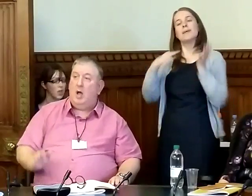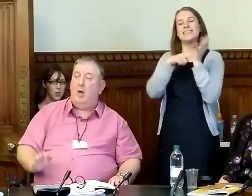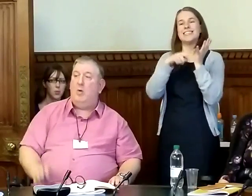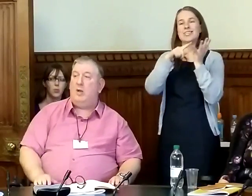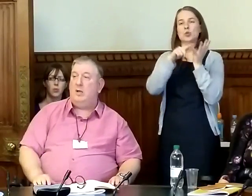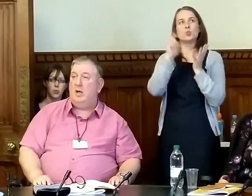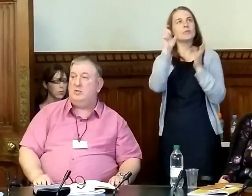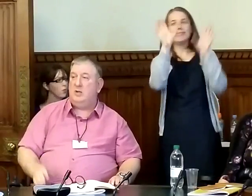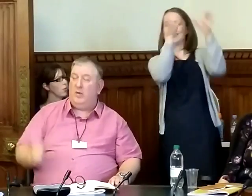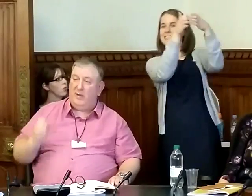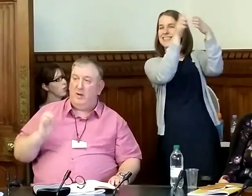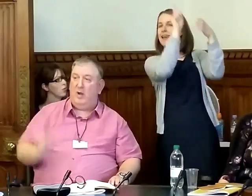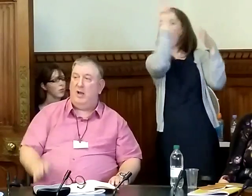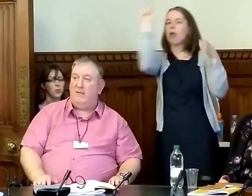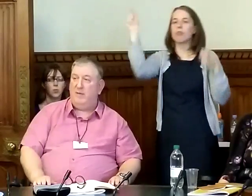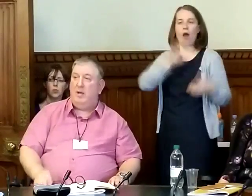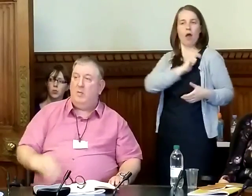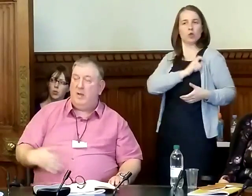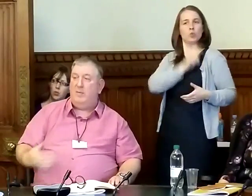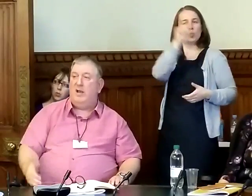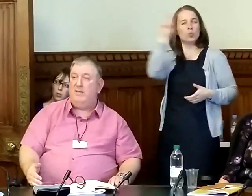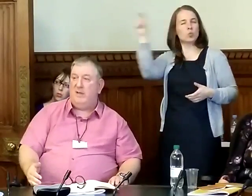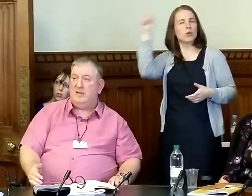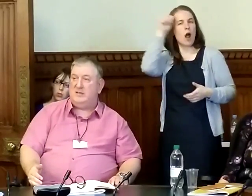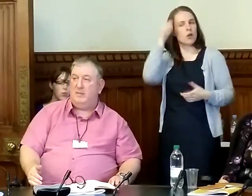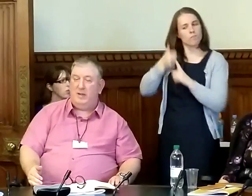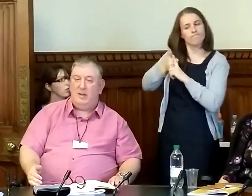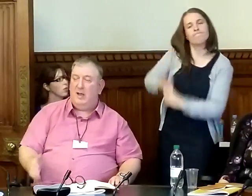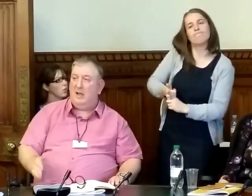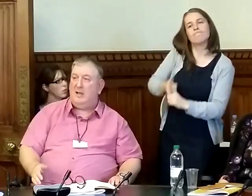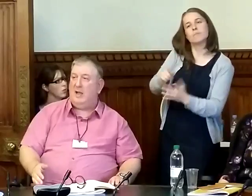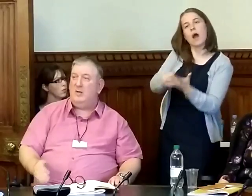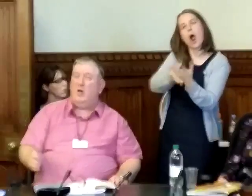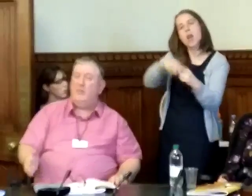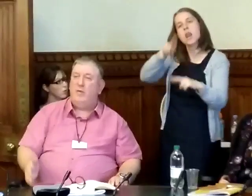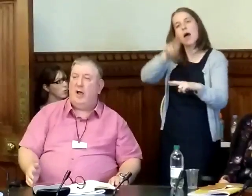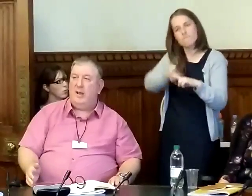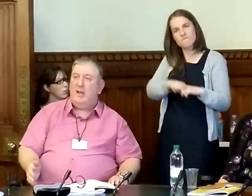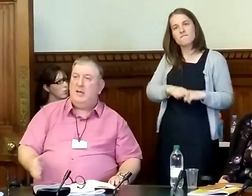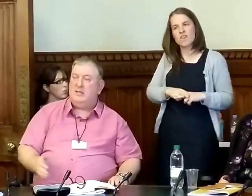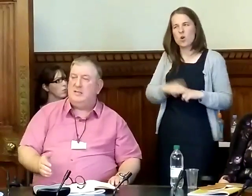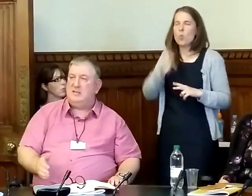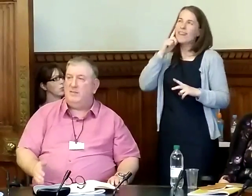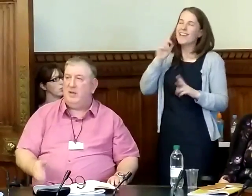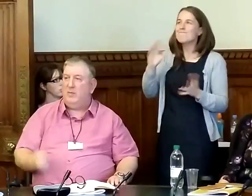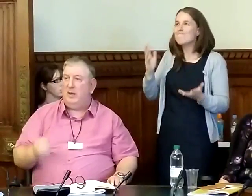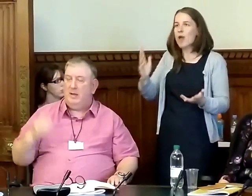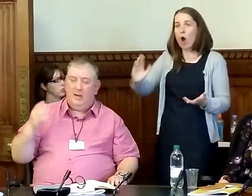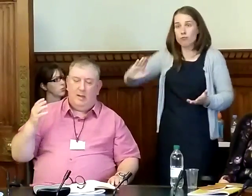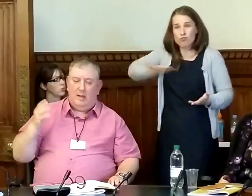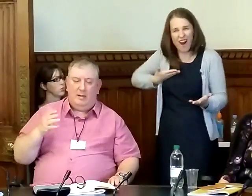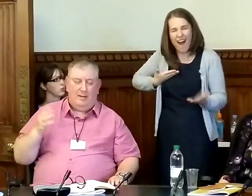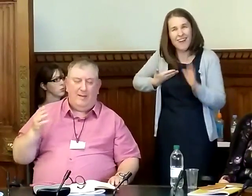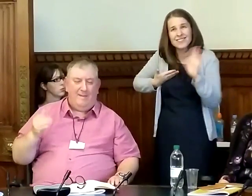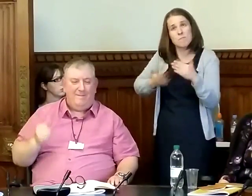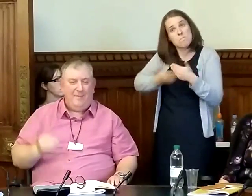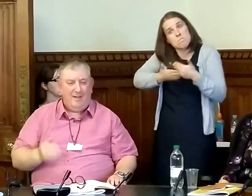unions, are working closely around the island. We believe it's something, again, not a right. This is something